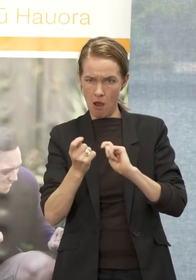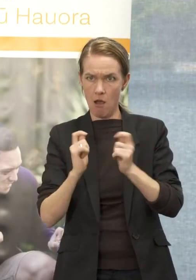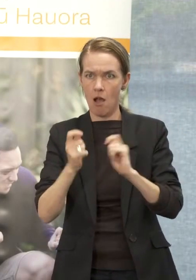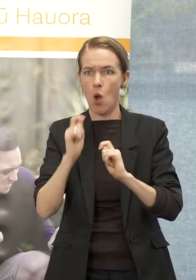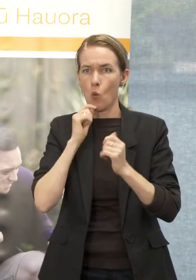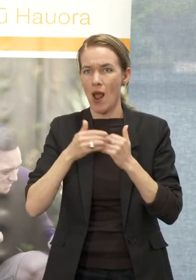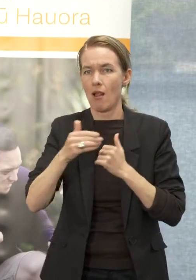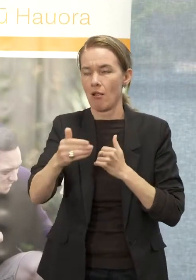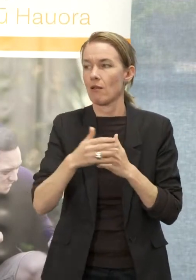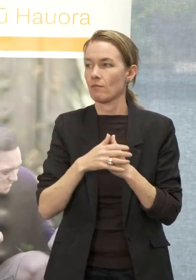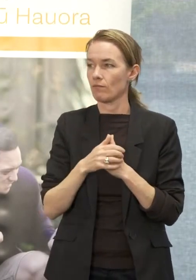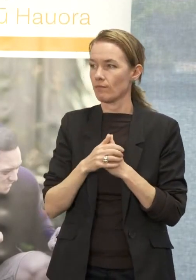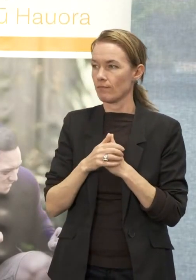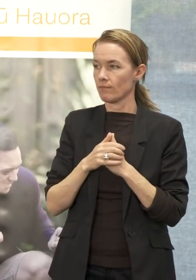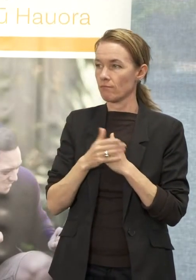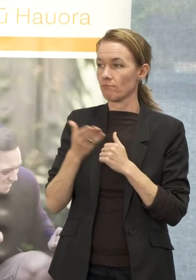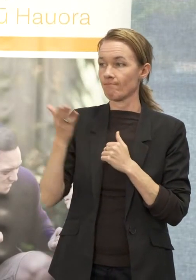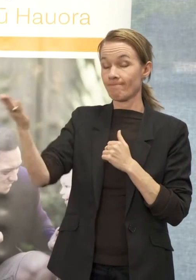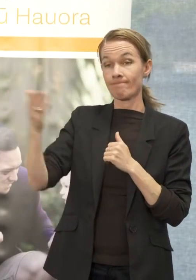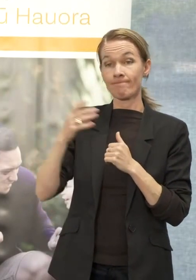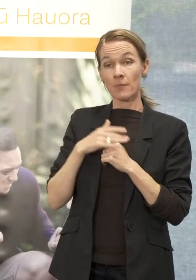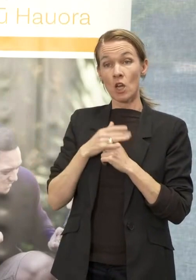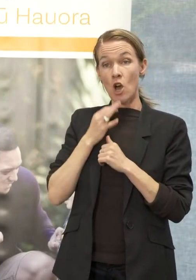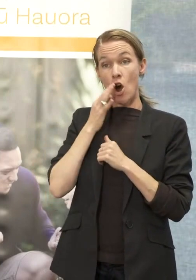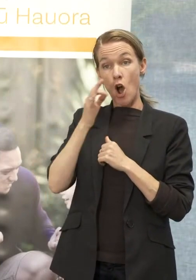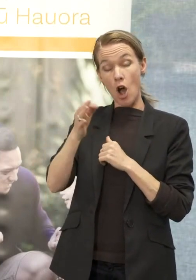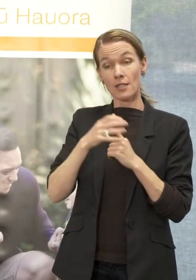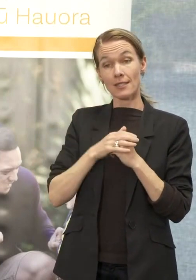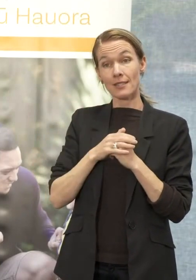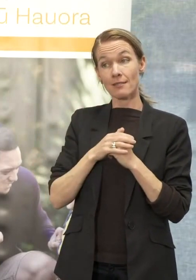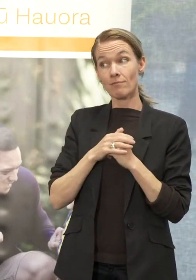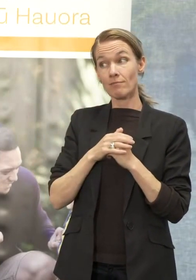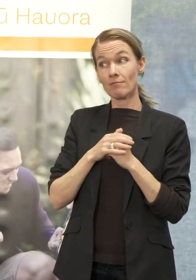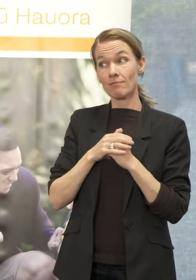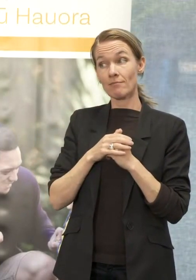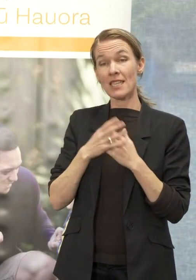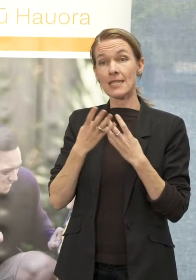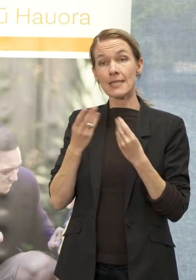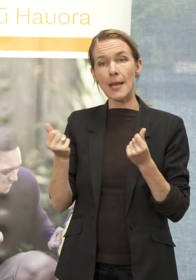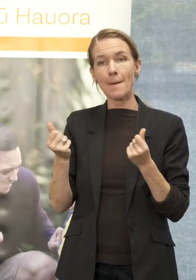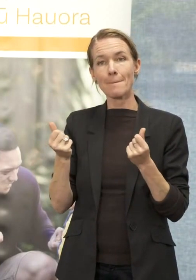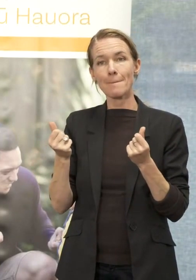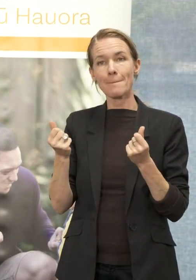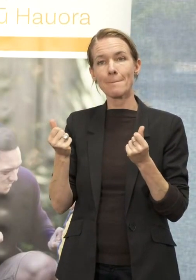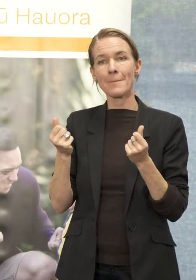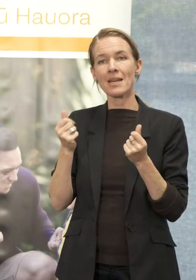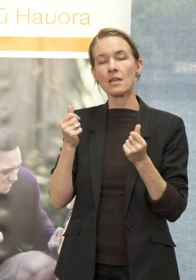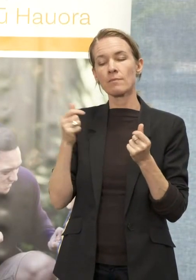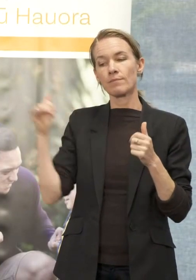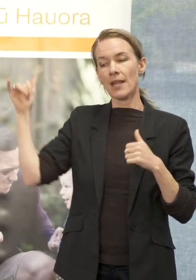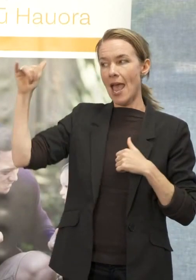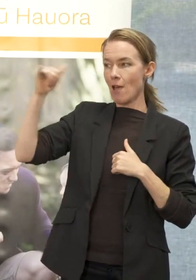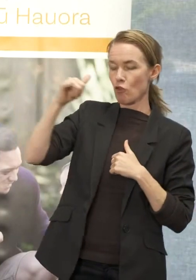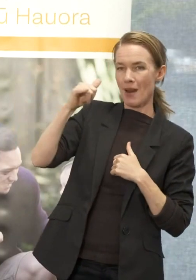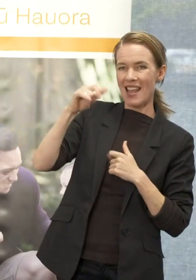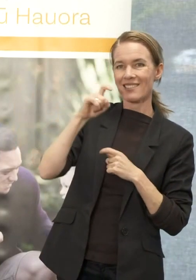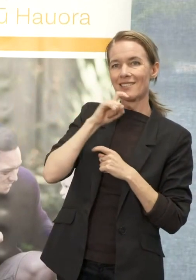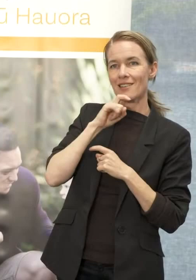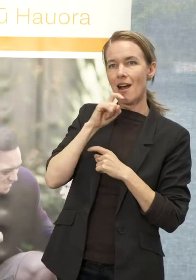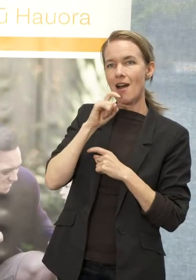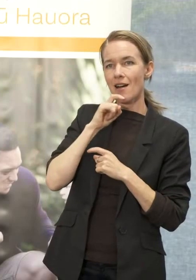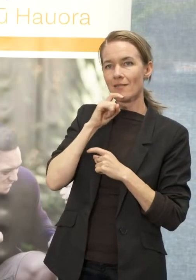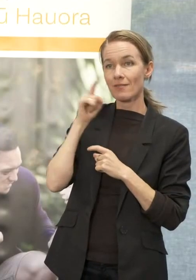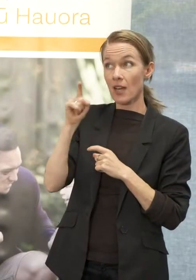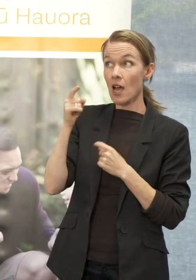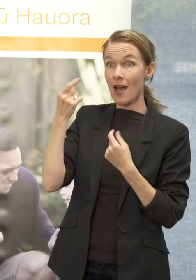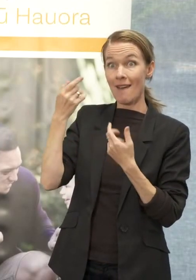for the Kiwi air crew coming back from overseas from high-risk locations? Why only 48 hours? Some people might think that it should be a week or 2